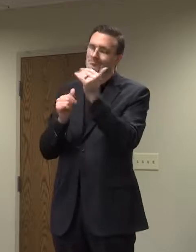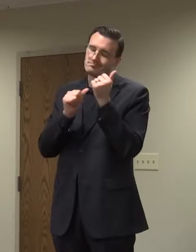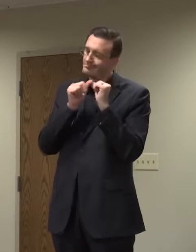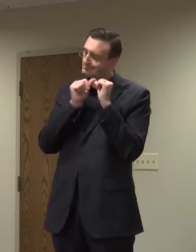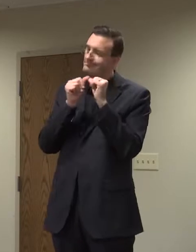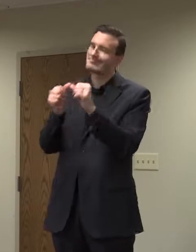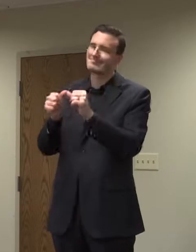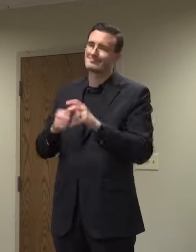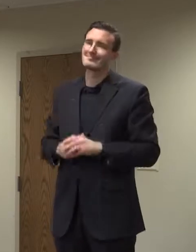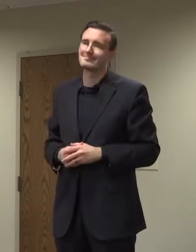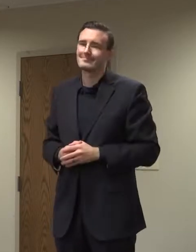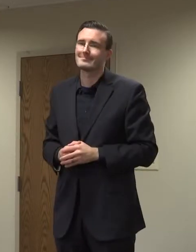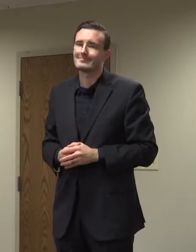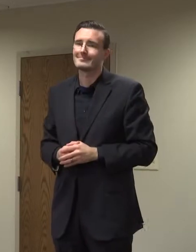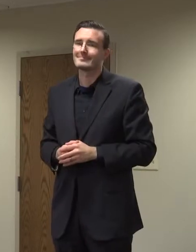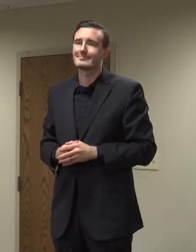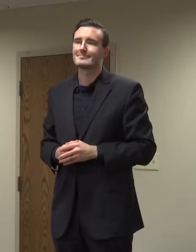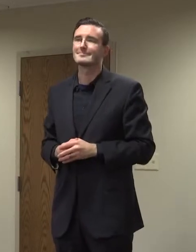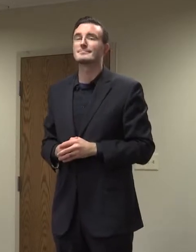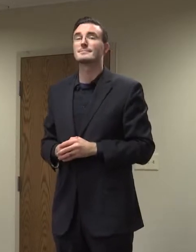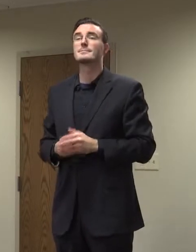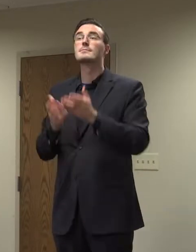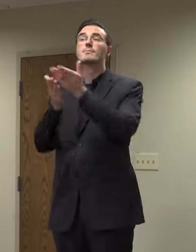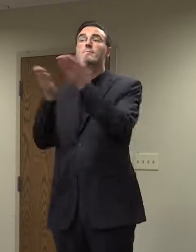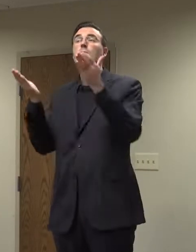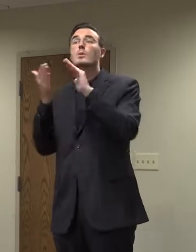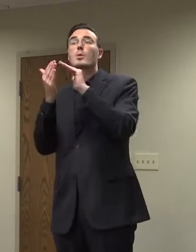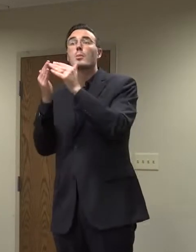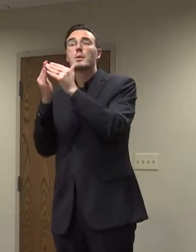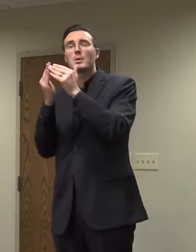We need the cooperation of the community to decrease the transmission.